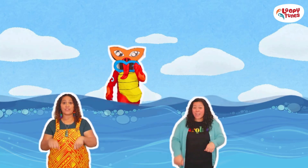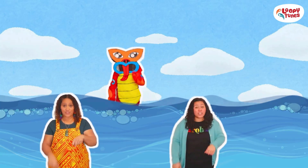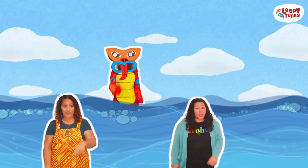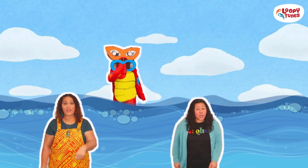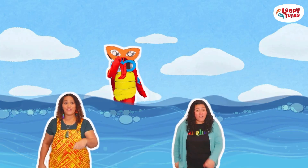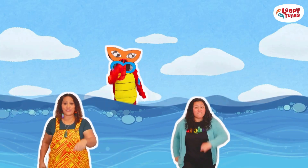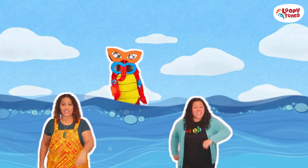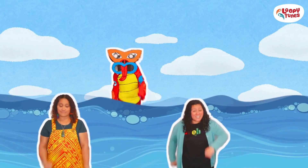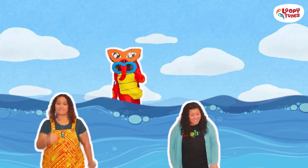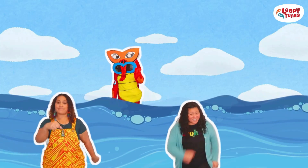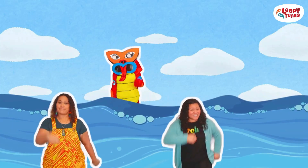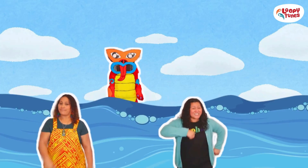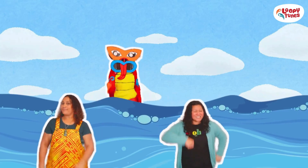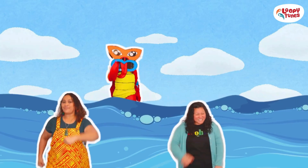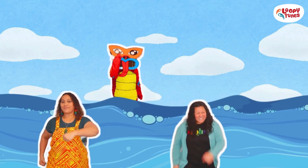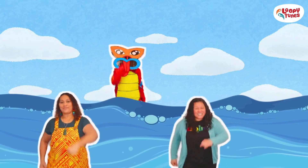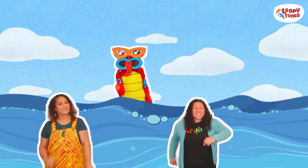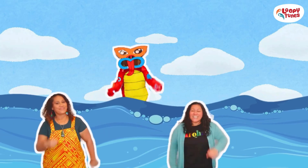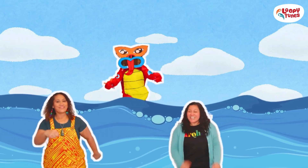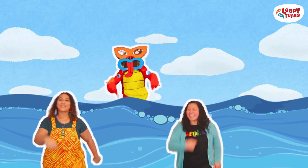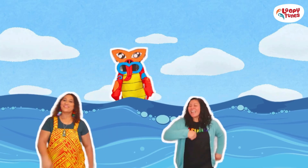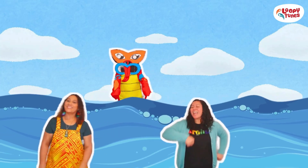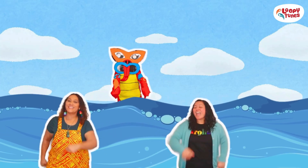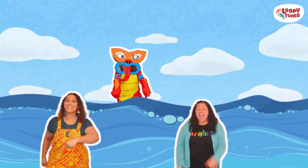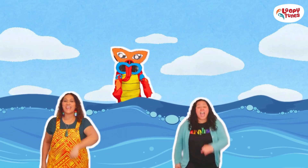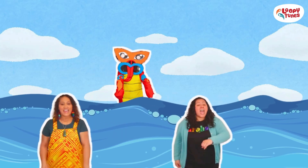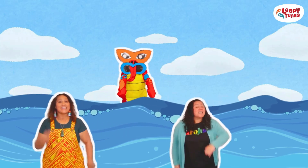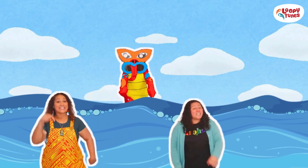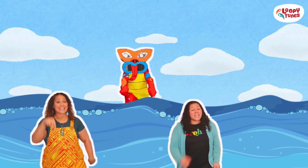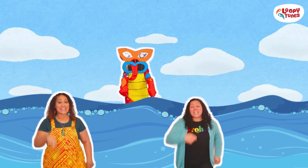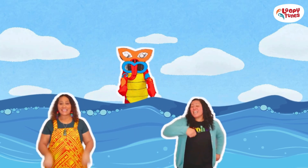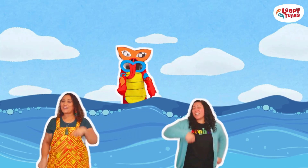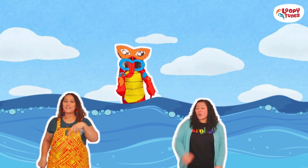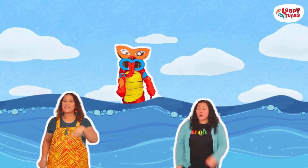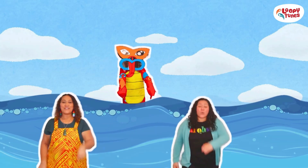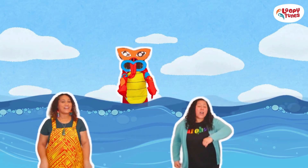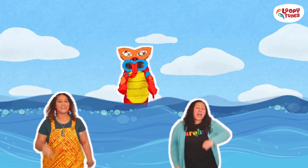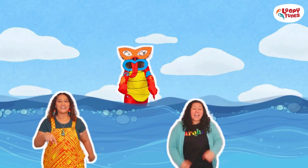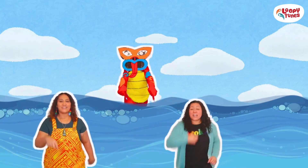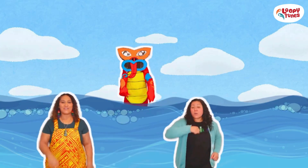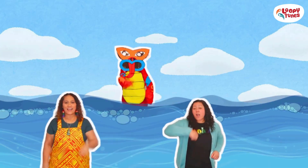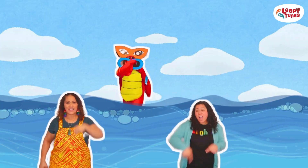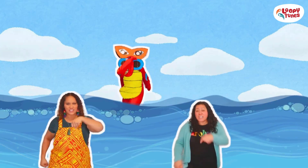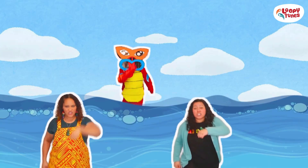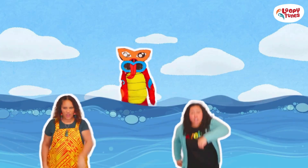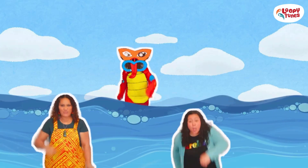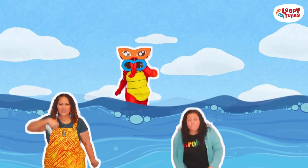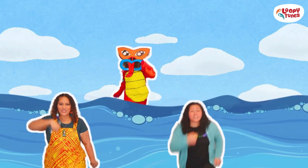stomp your feet. Takahia o